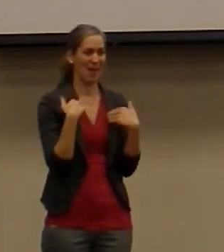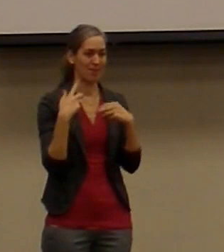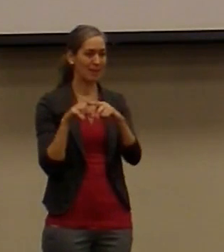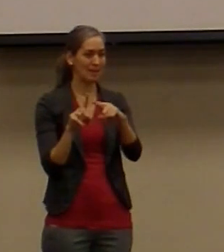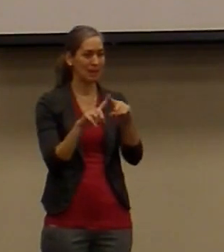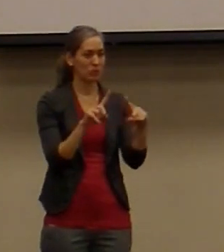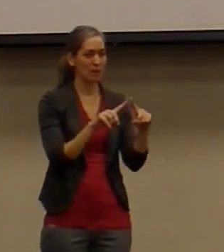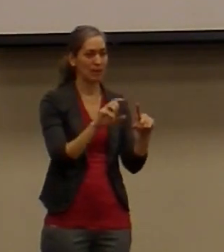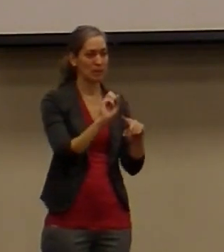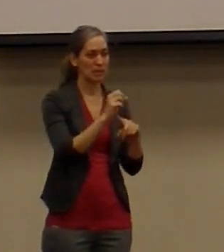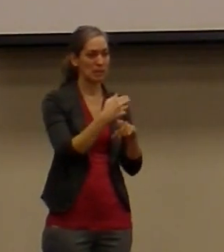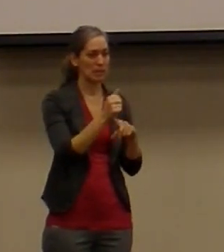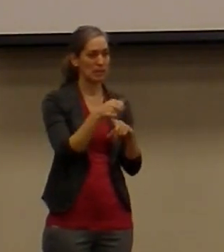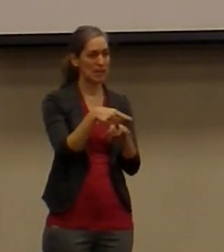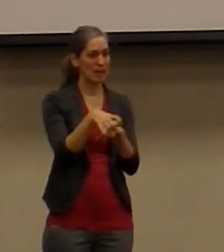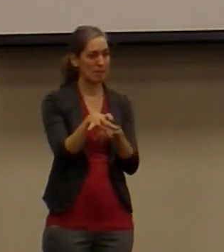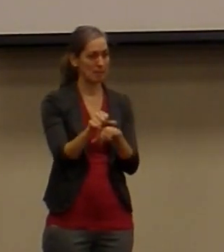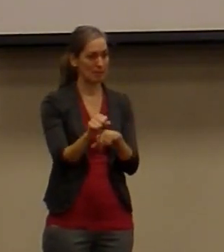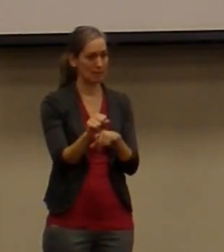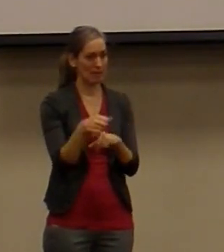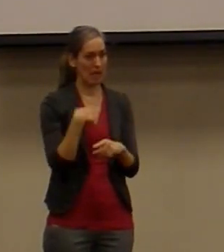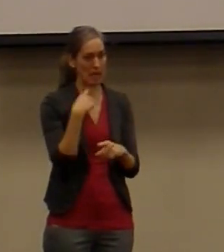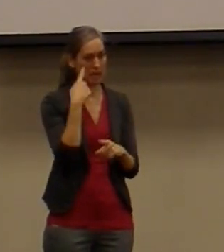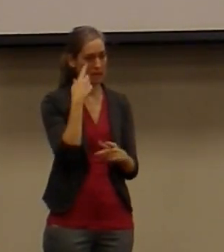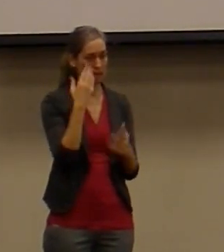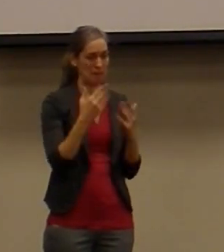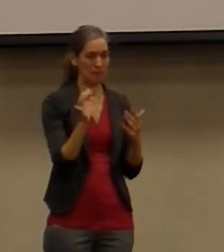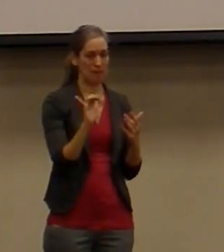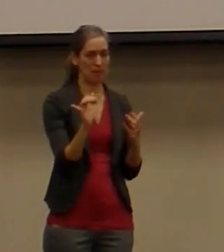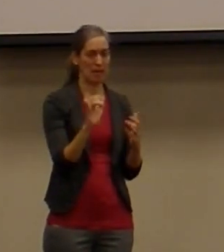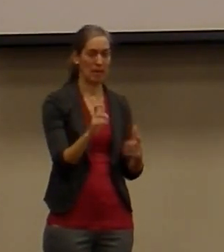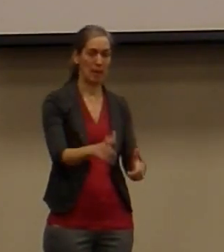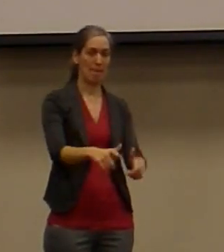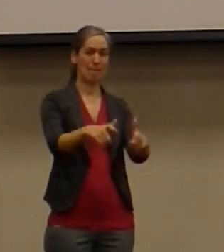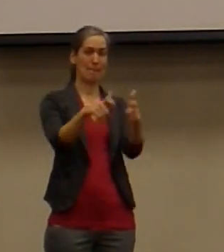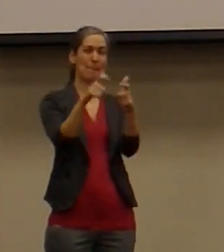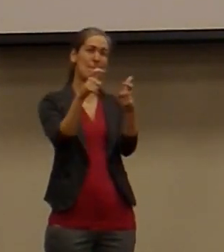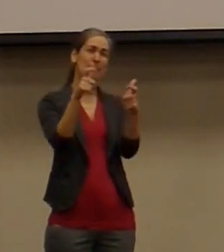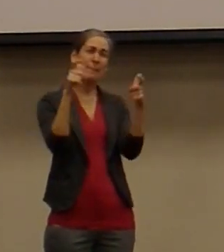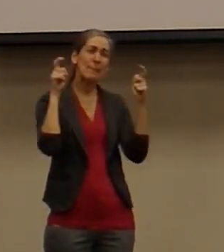kind of like to think, based on the story here, that it would be sort of like taking one of our big